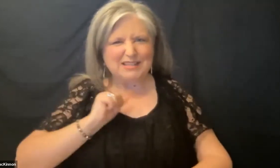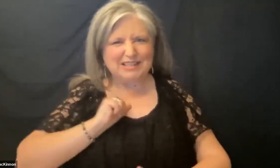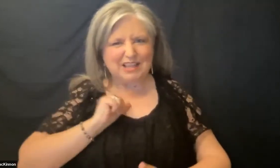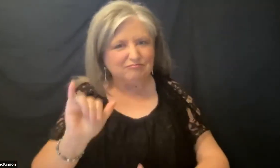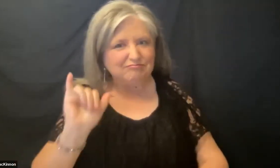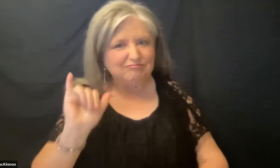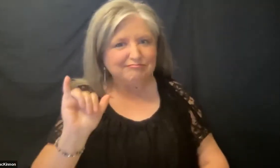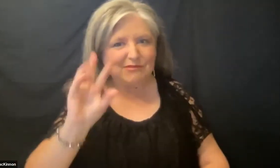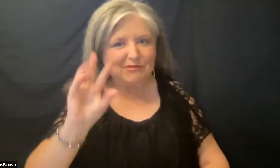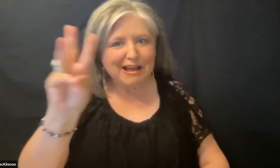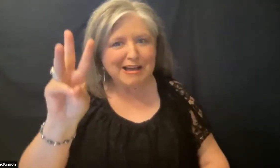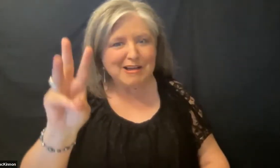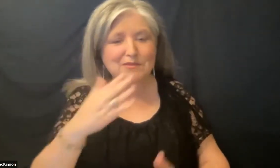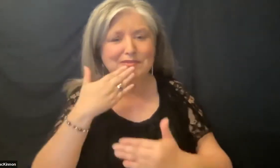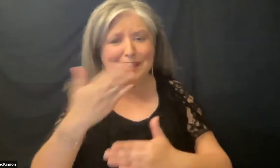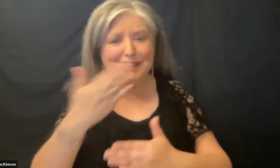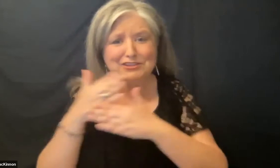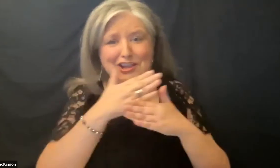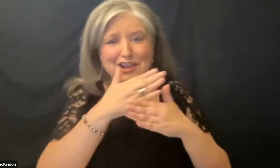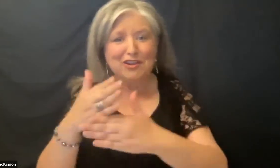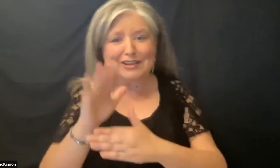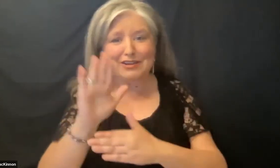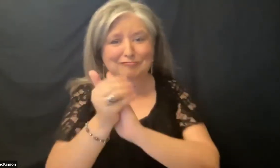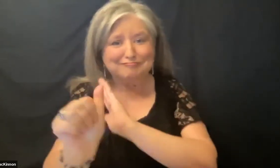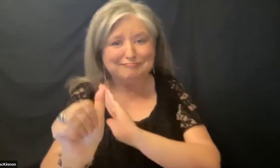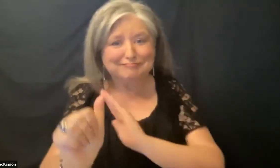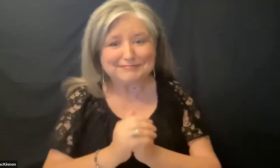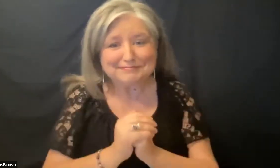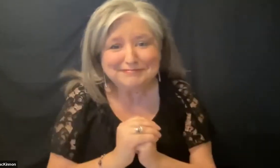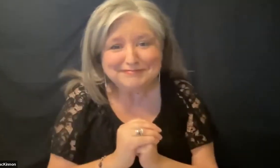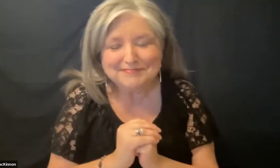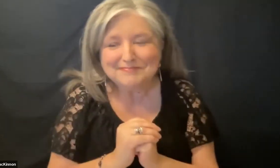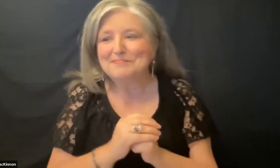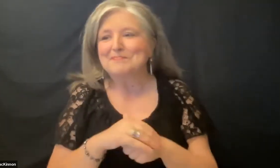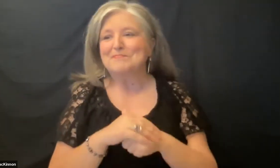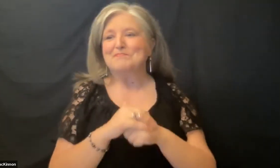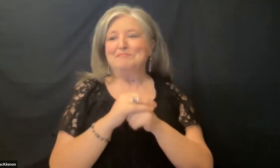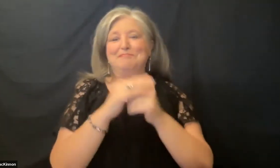And I've learned a lot of new things tonight. That was incredible. Thank you once again for sharing your talent.